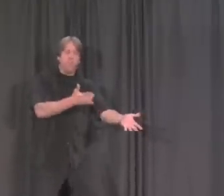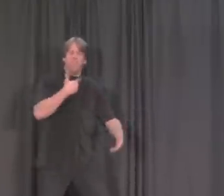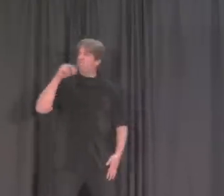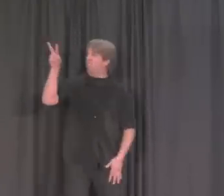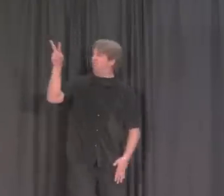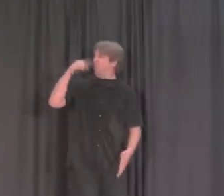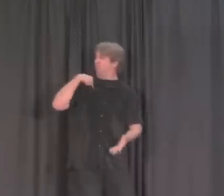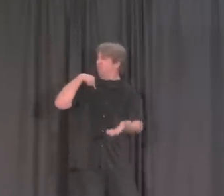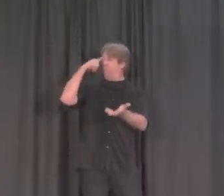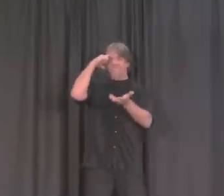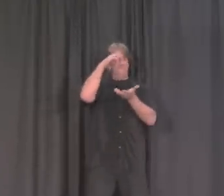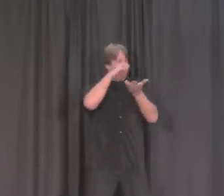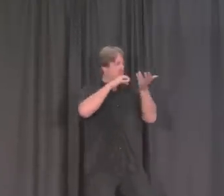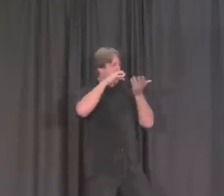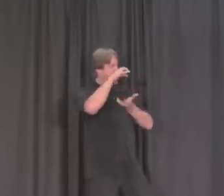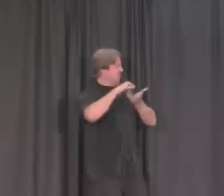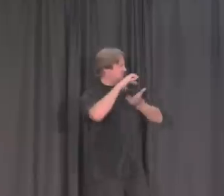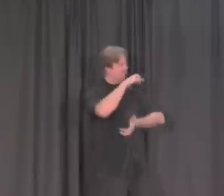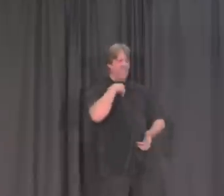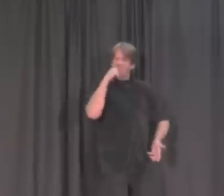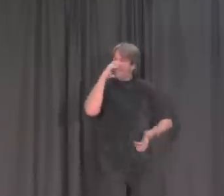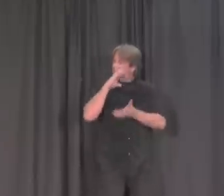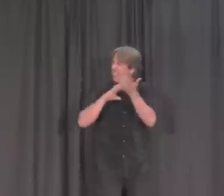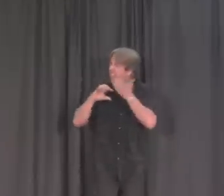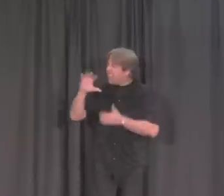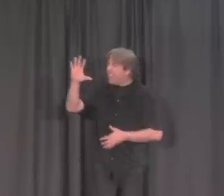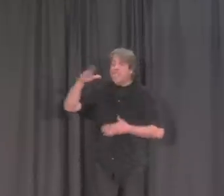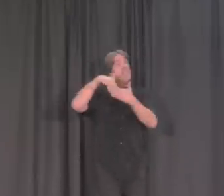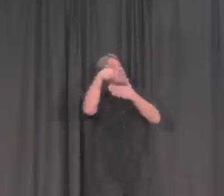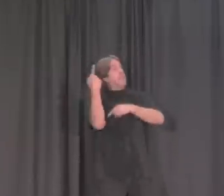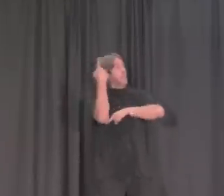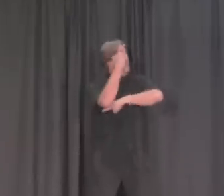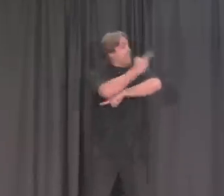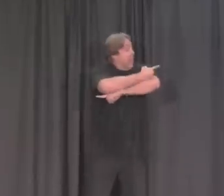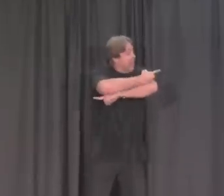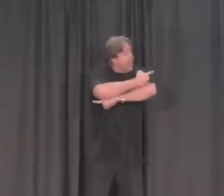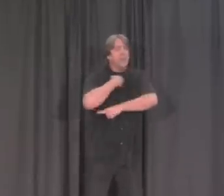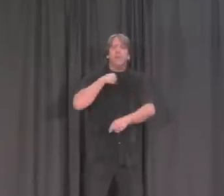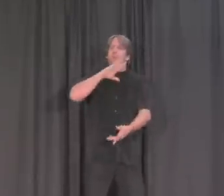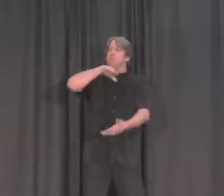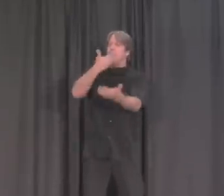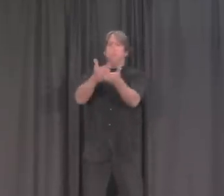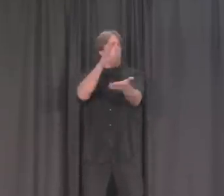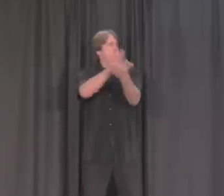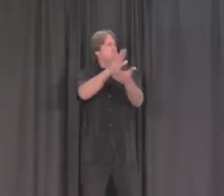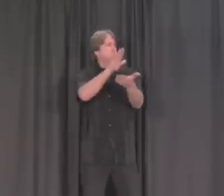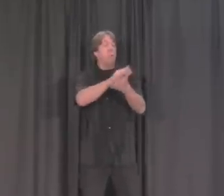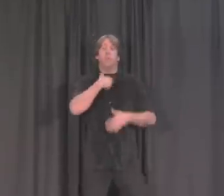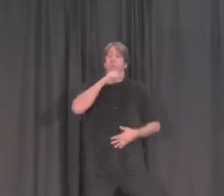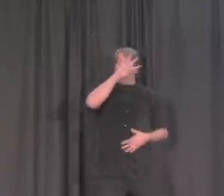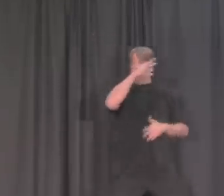That's how deaf people become blind. This was very confusing to me. So the next day, when I got to